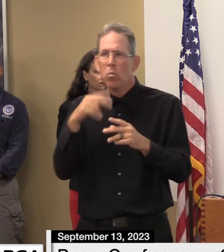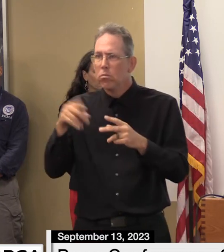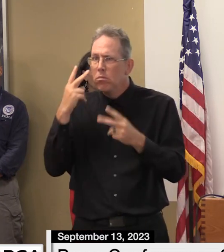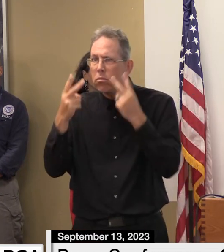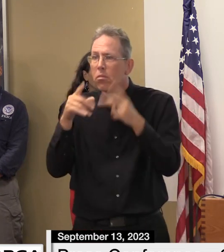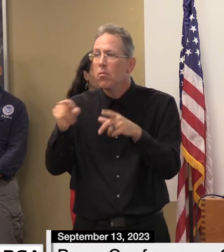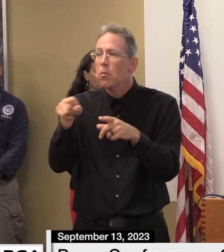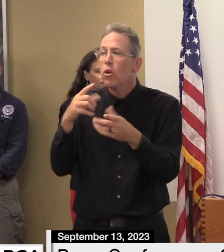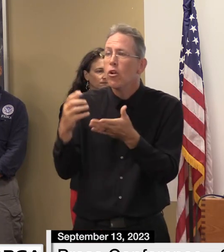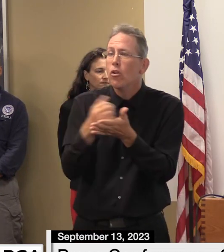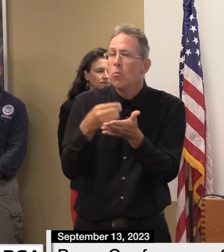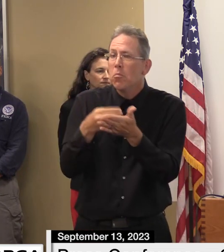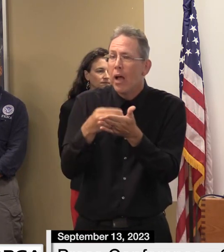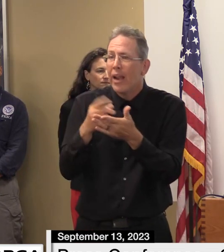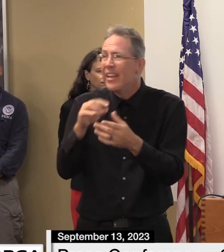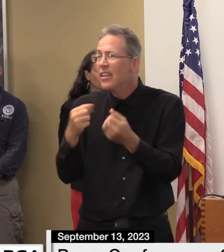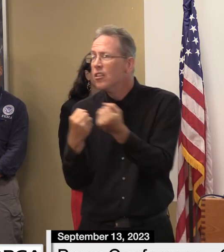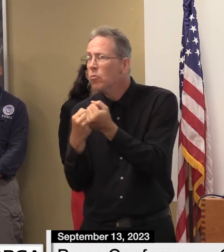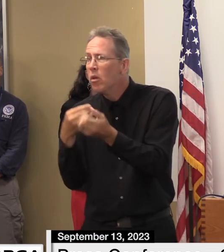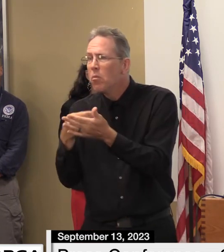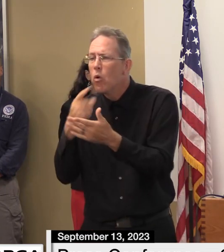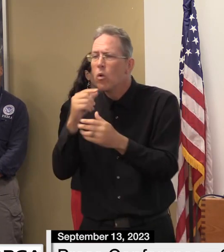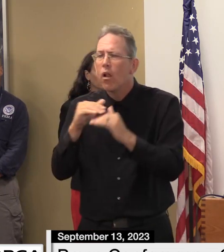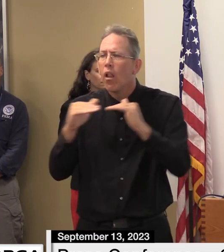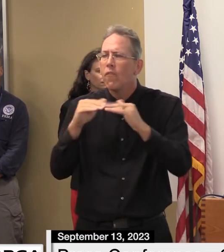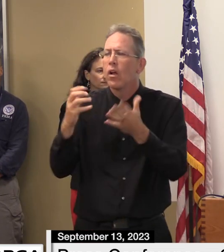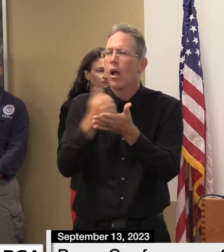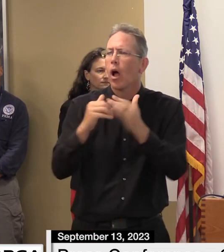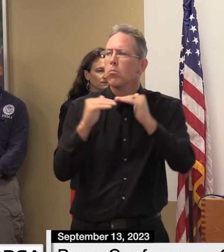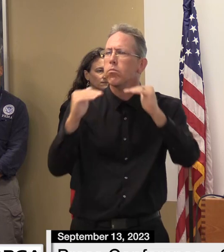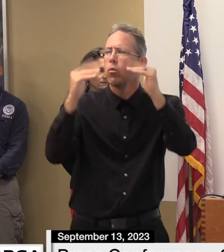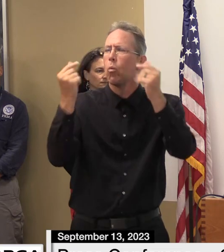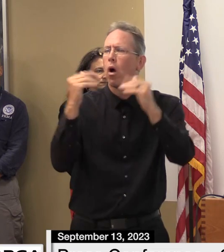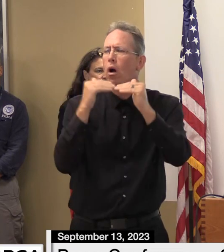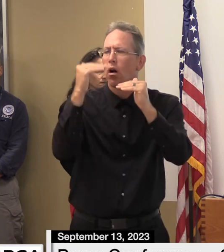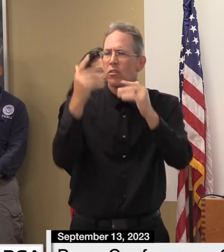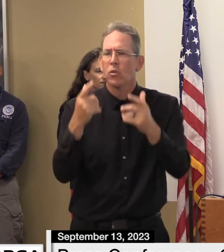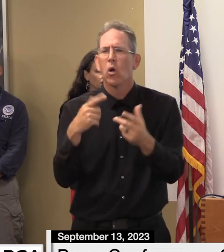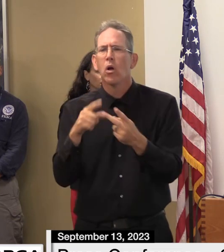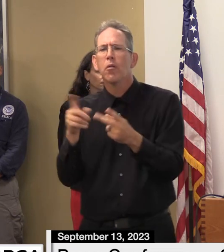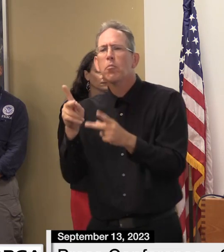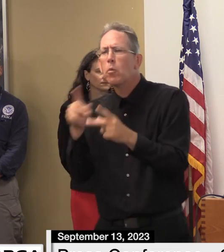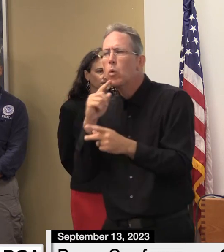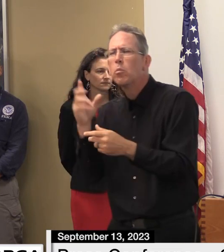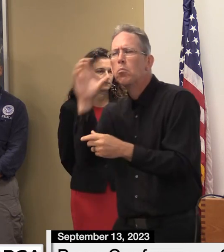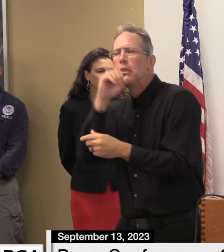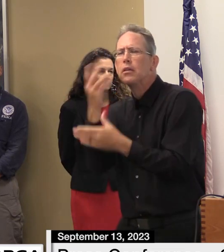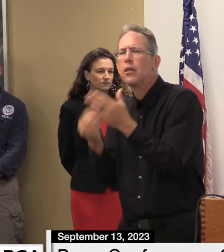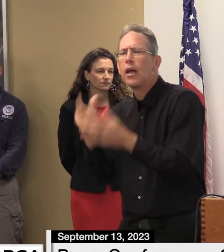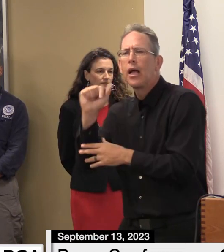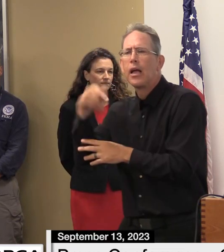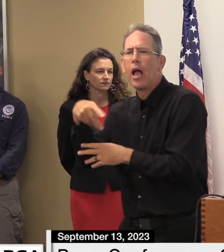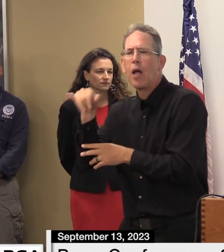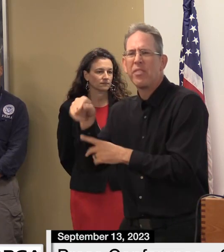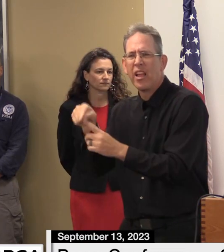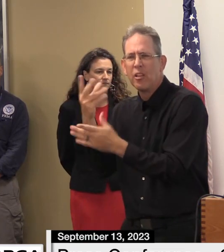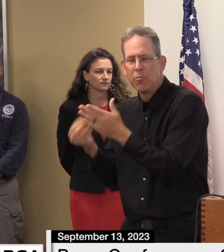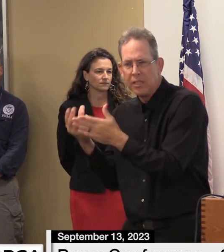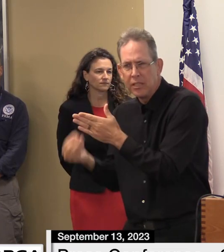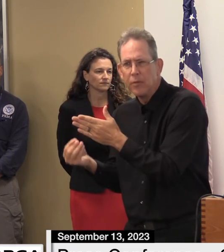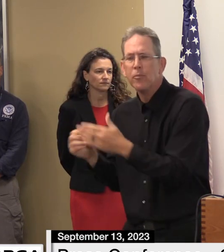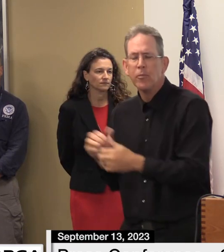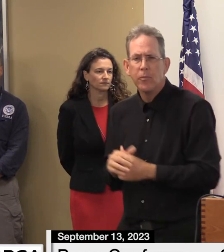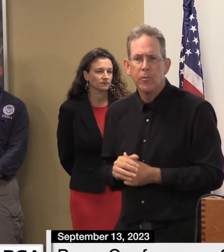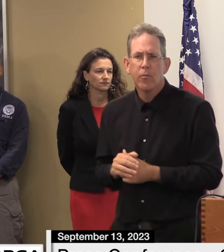units, workforce housing, missing middle, and upgrades for some flood-impacted communities. As